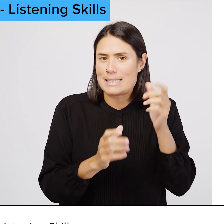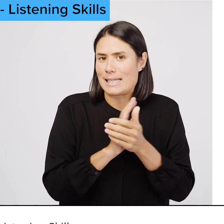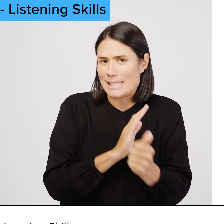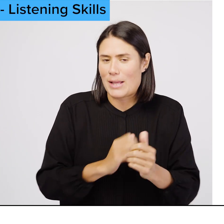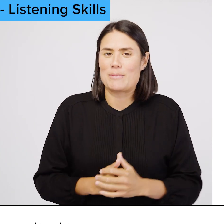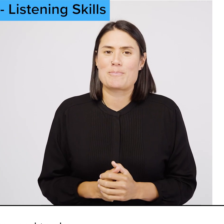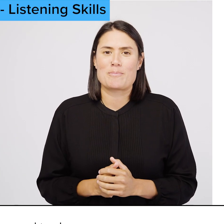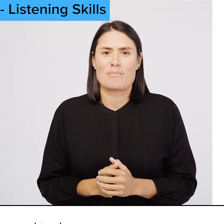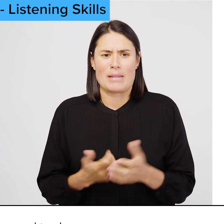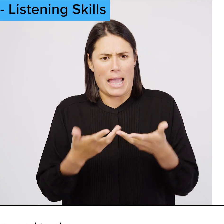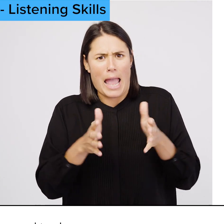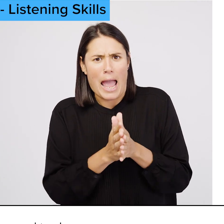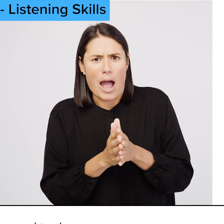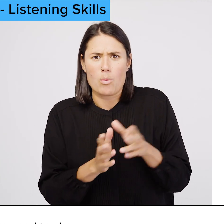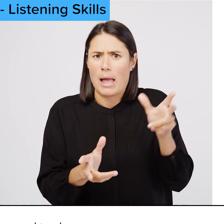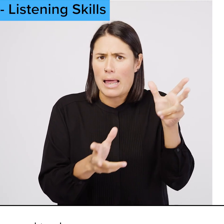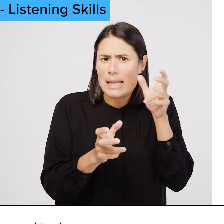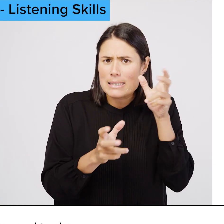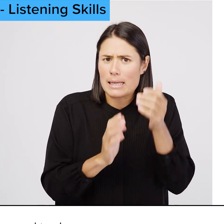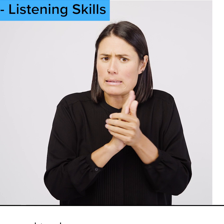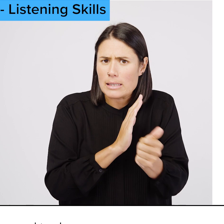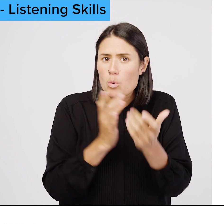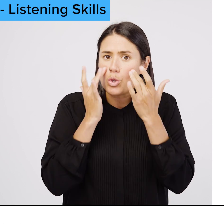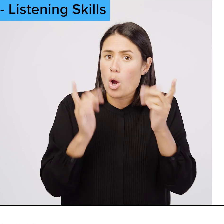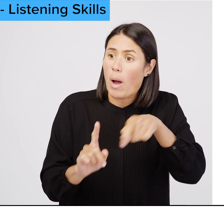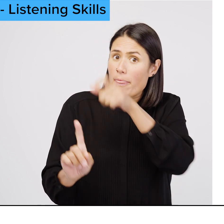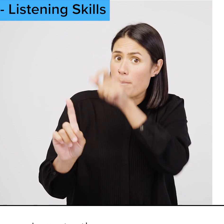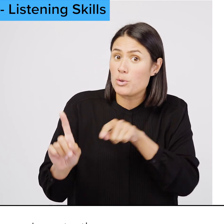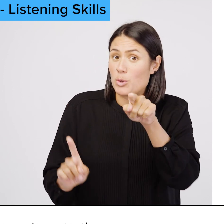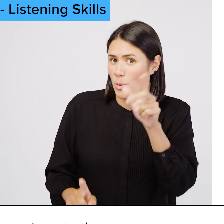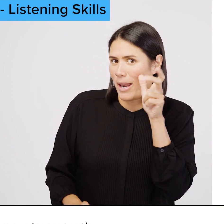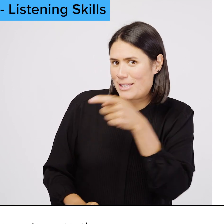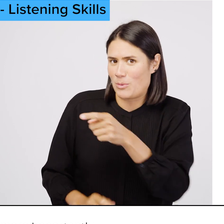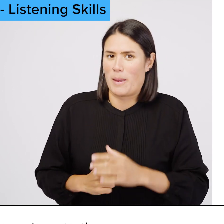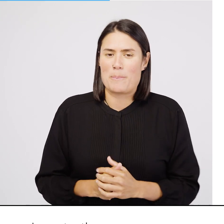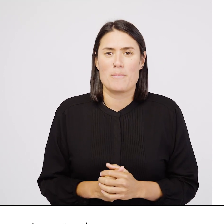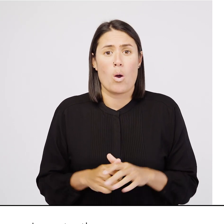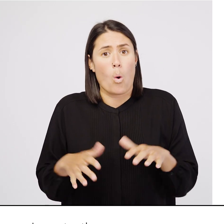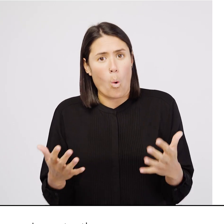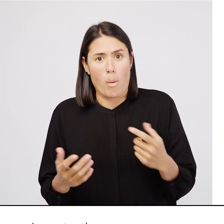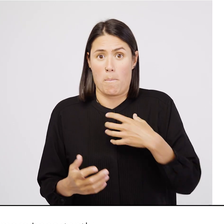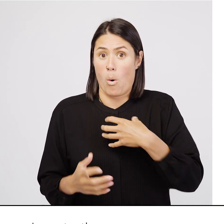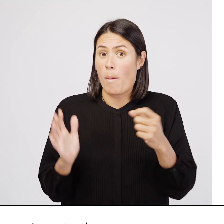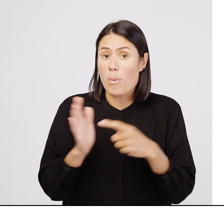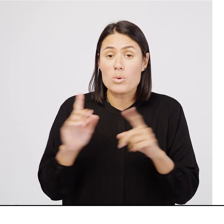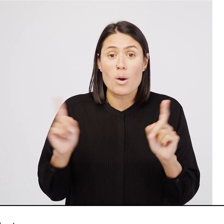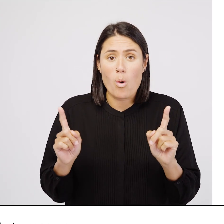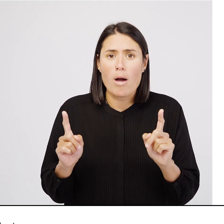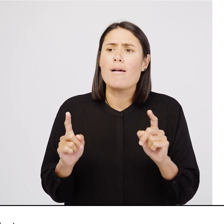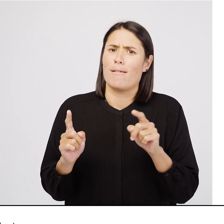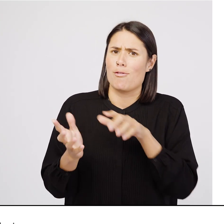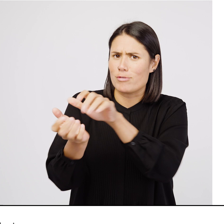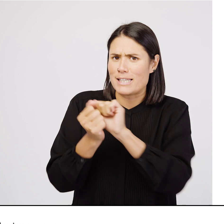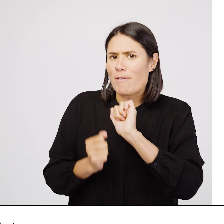listening skills and how these are used to show another person you are listening, or more importantly,